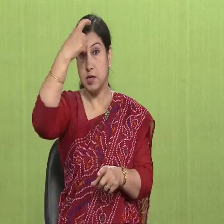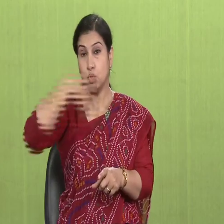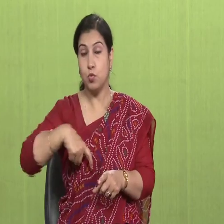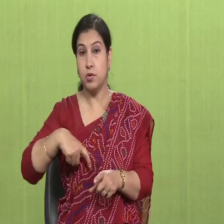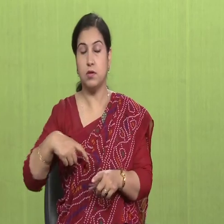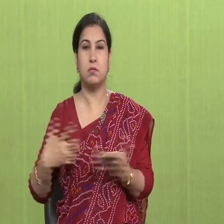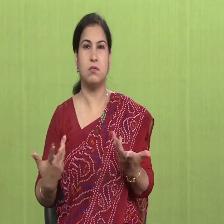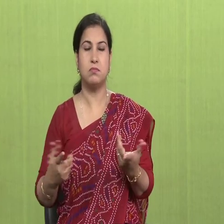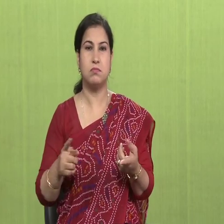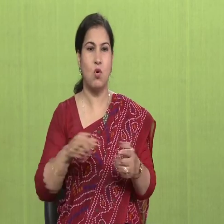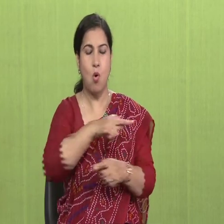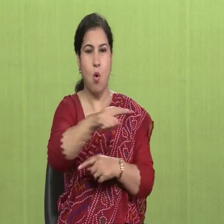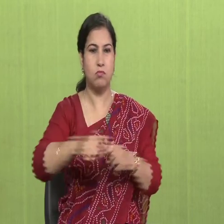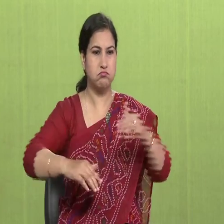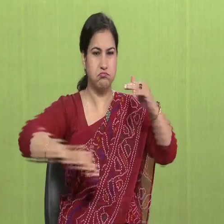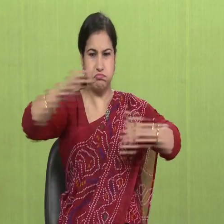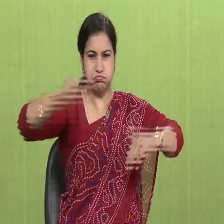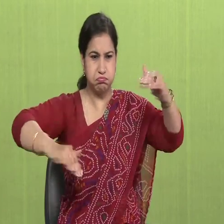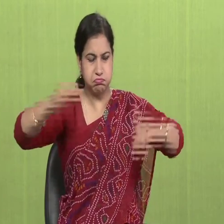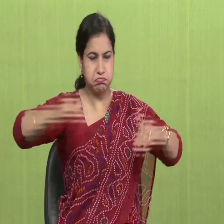ecological imbalance.